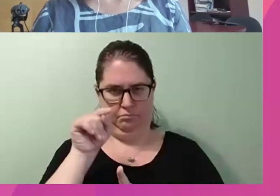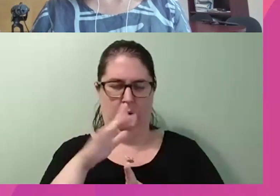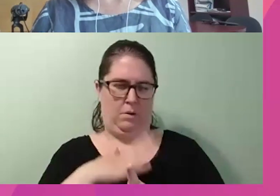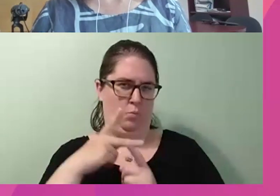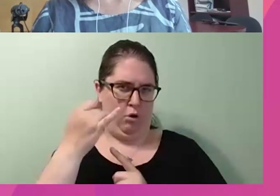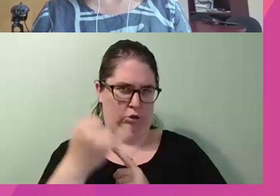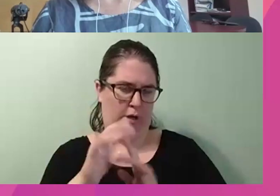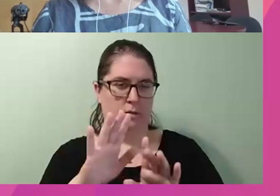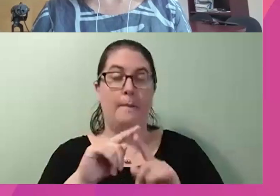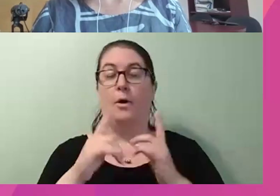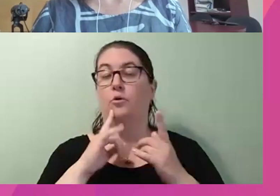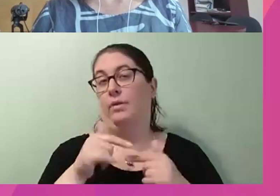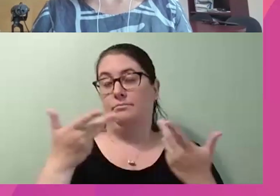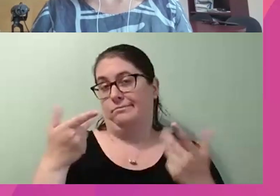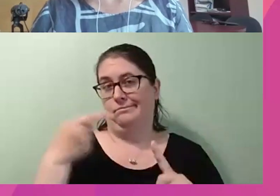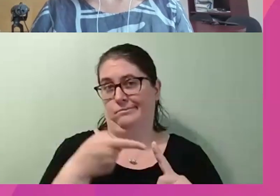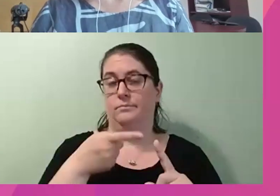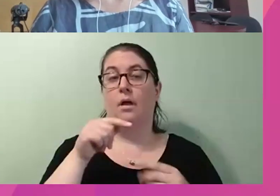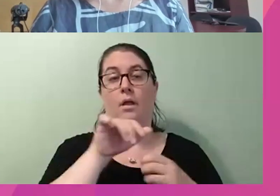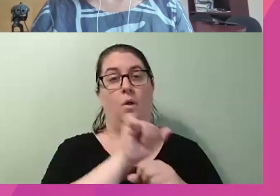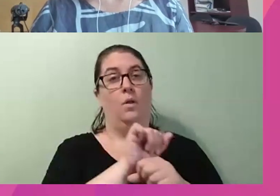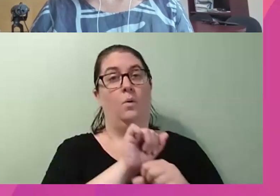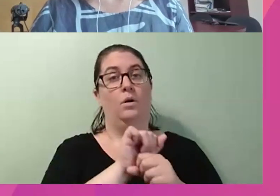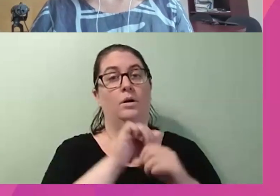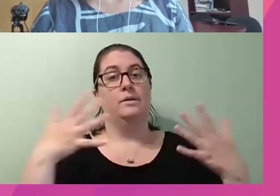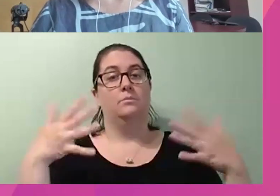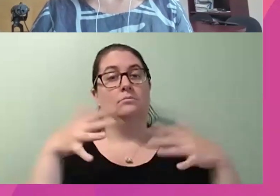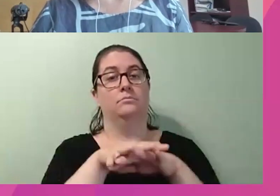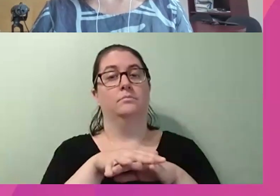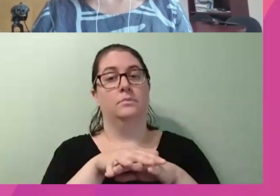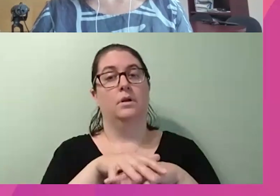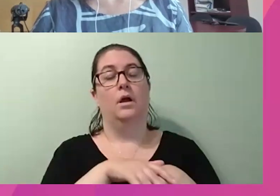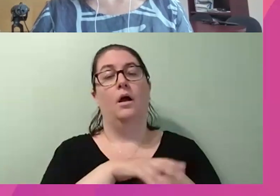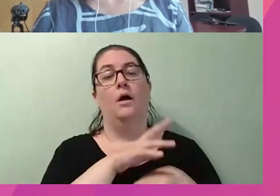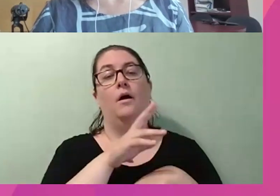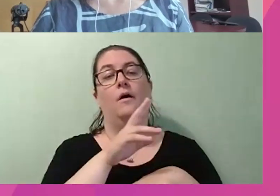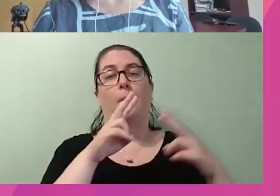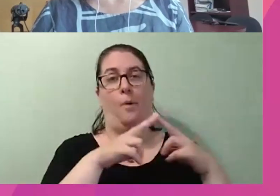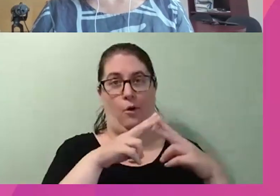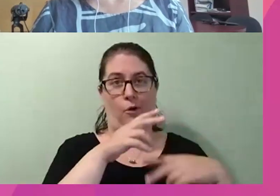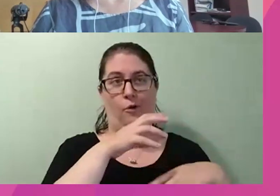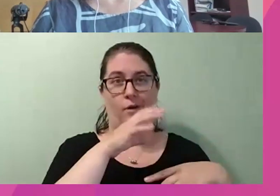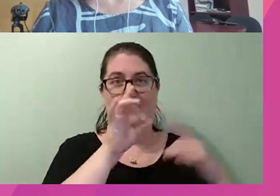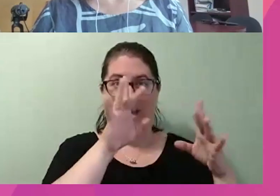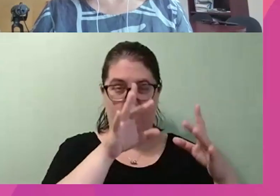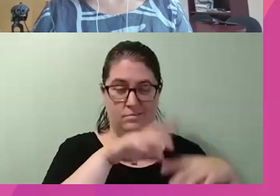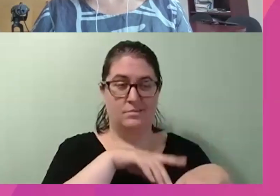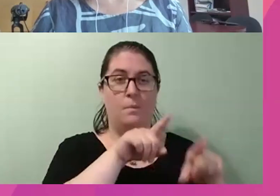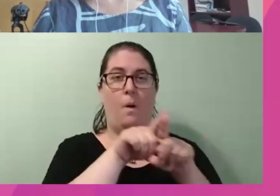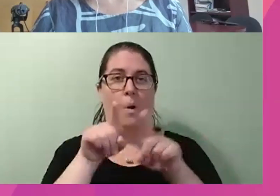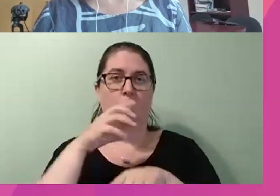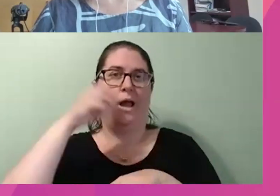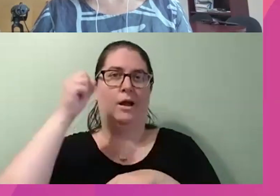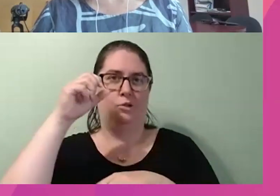But basically, our work is at the intersection of intimate partner violence and elder abuse. So